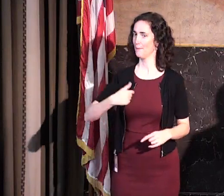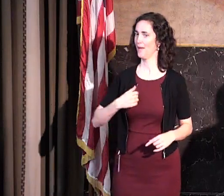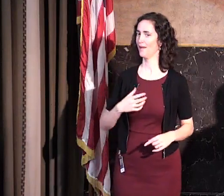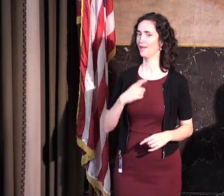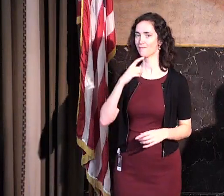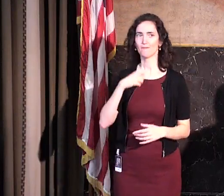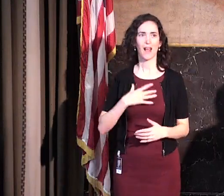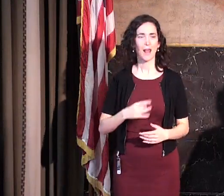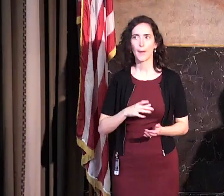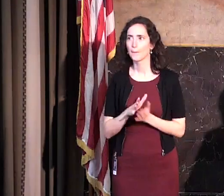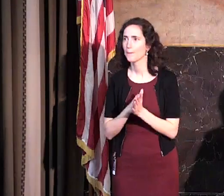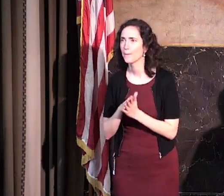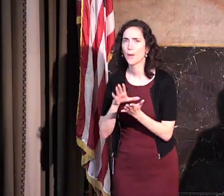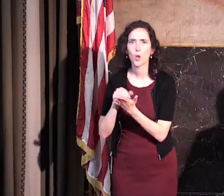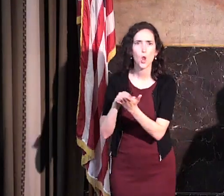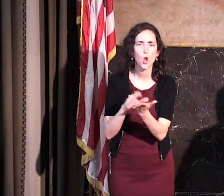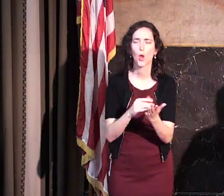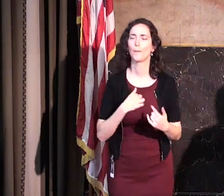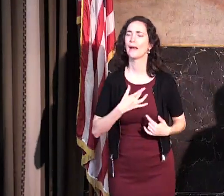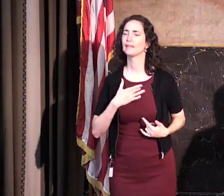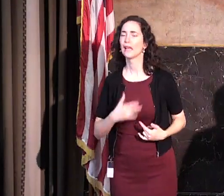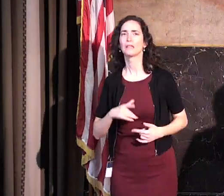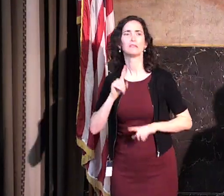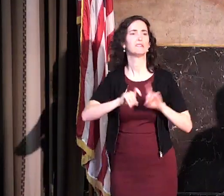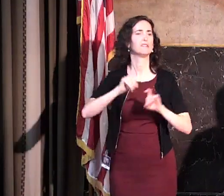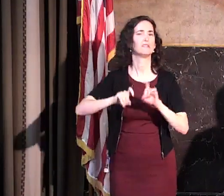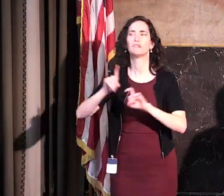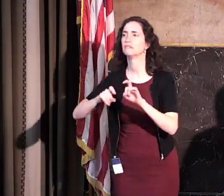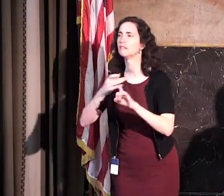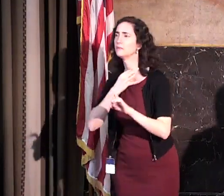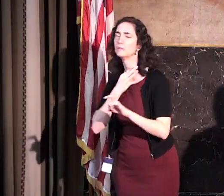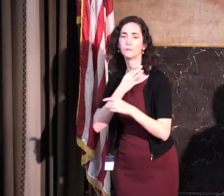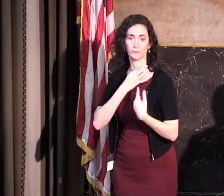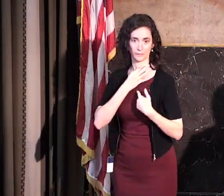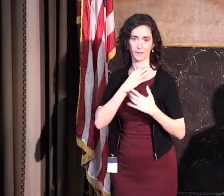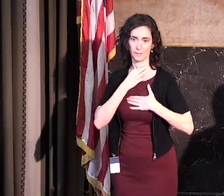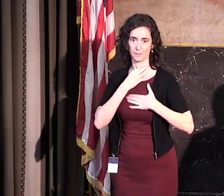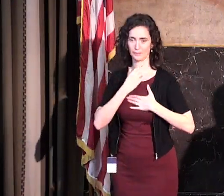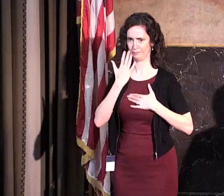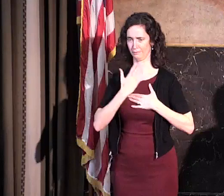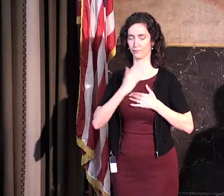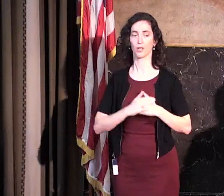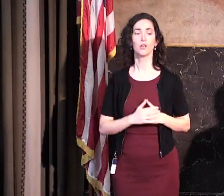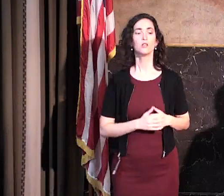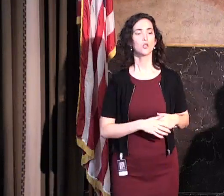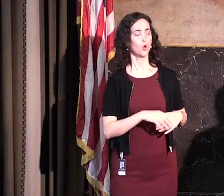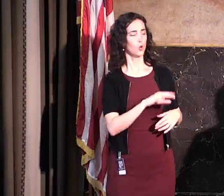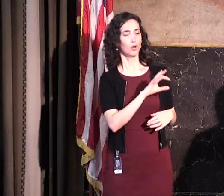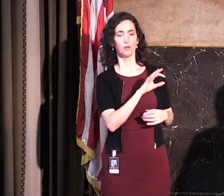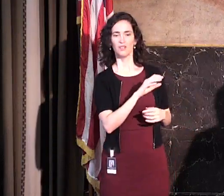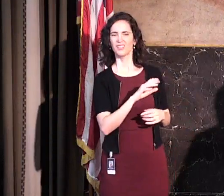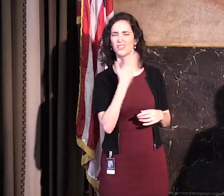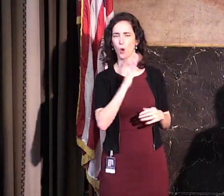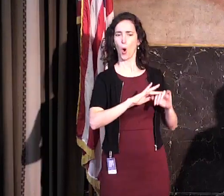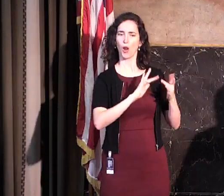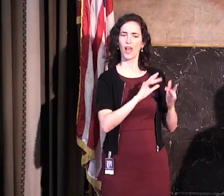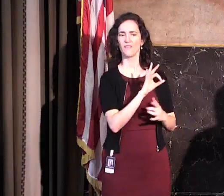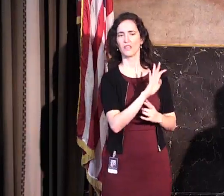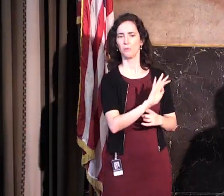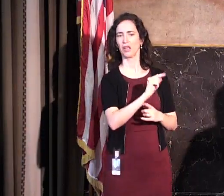questions. So instead of just hearing from social media and just asking around by people who are not in the professional